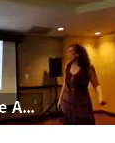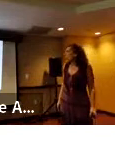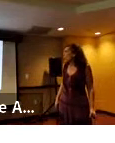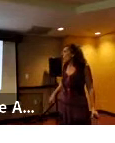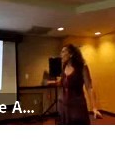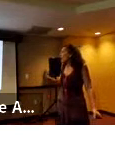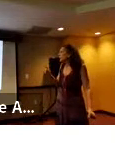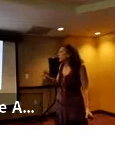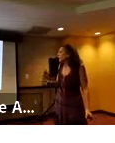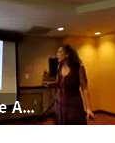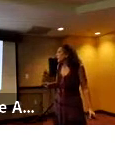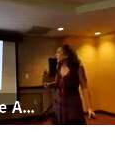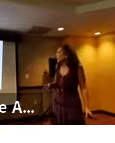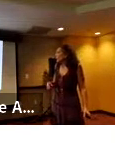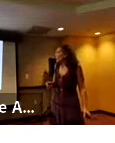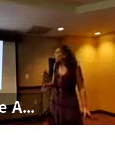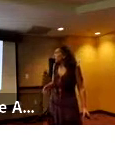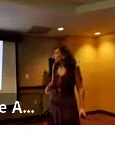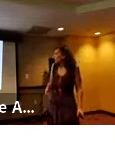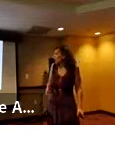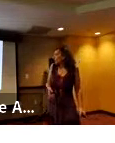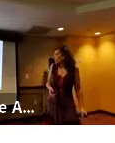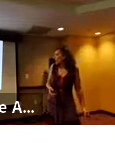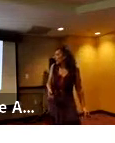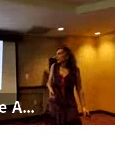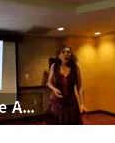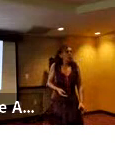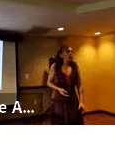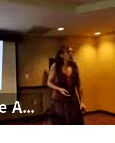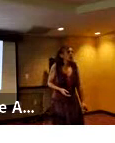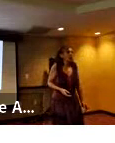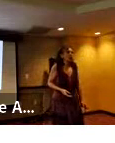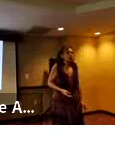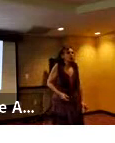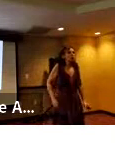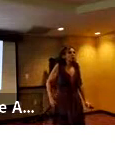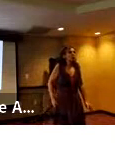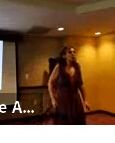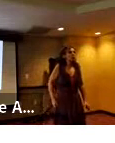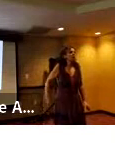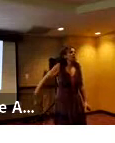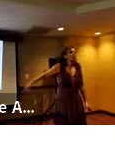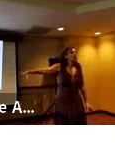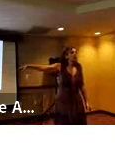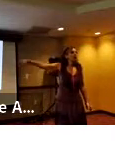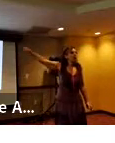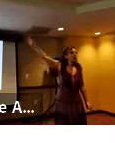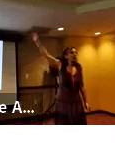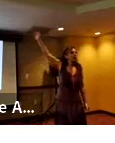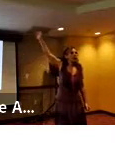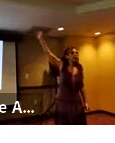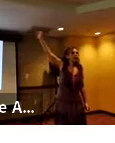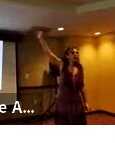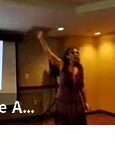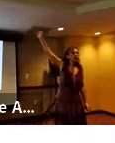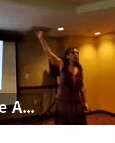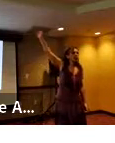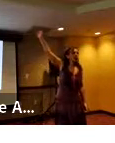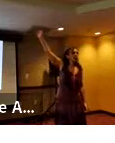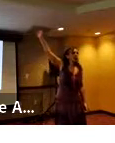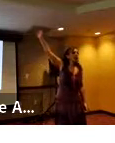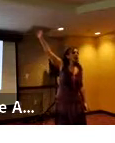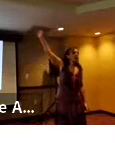documents anymore, or an idea that a website describes today's model of production? Do you believe a website is a website